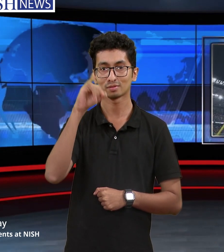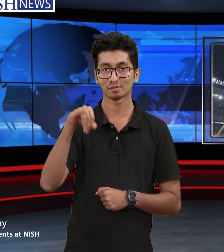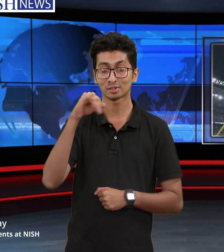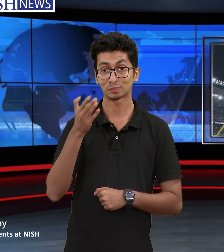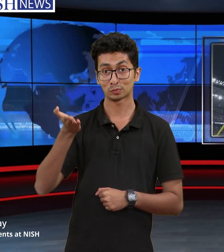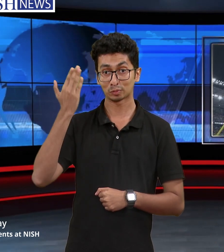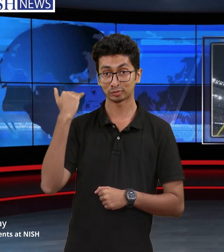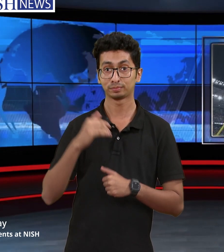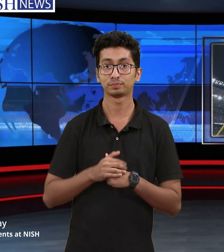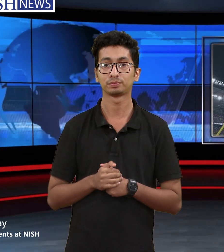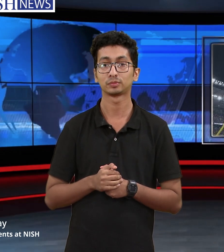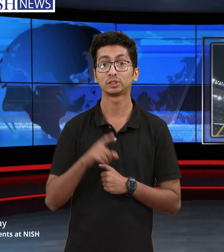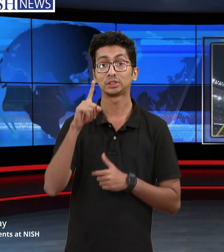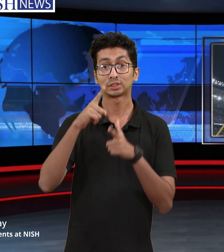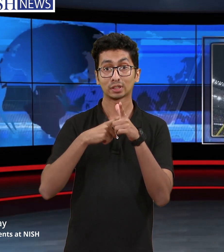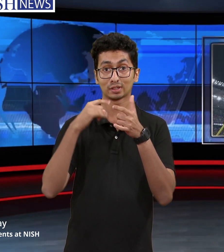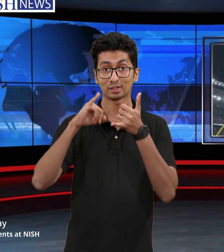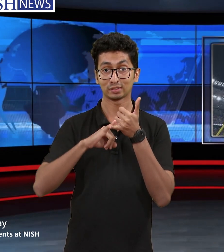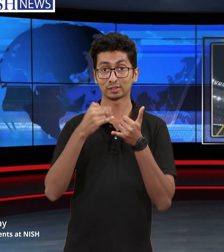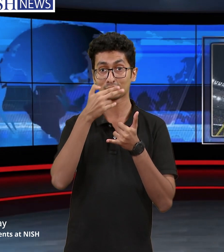a world record that had stood for 4 decades at the